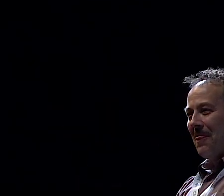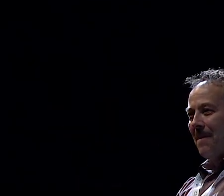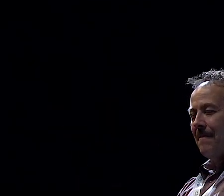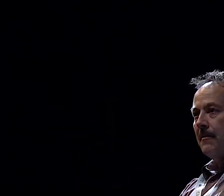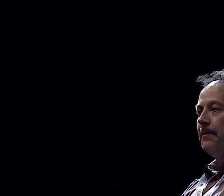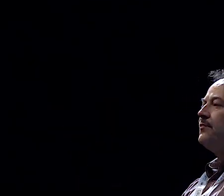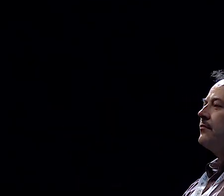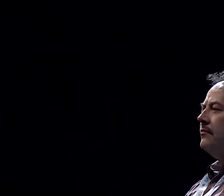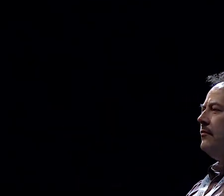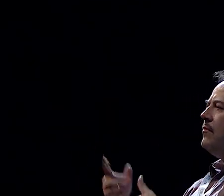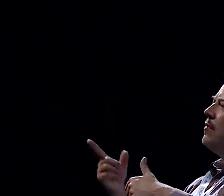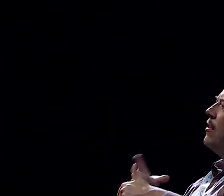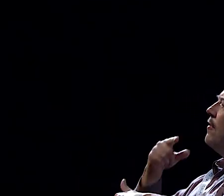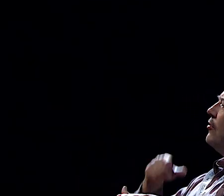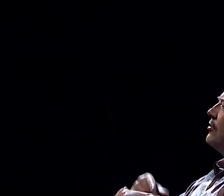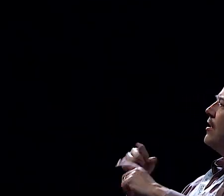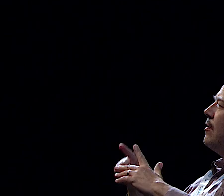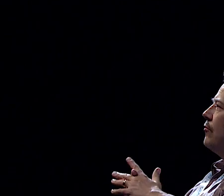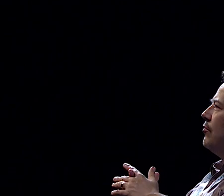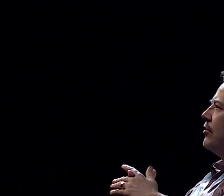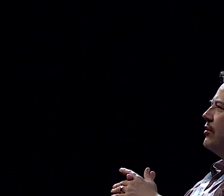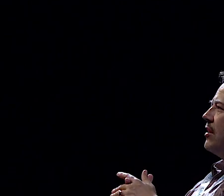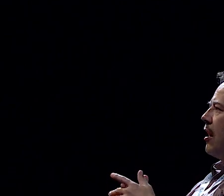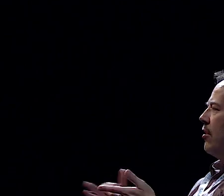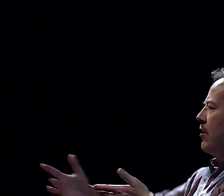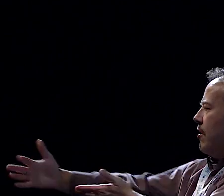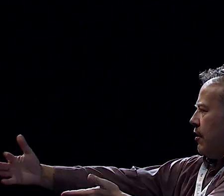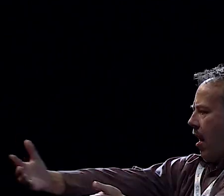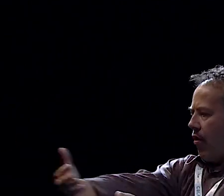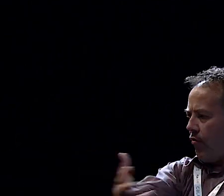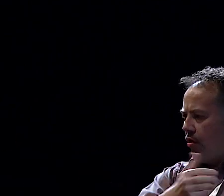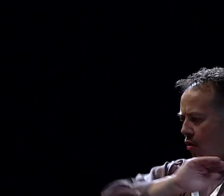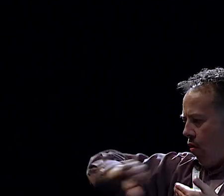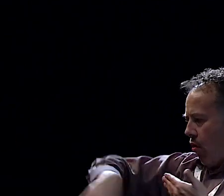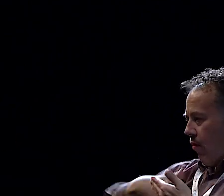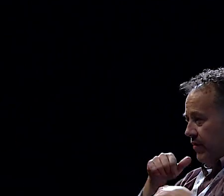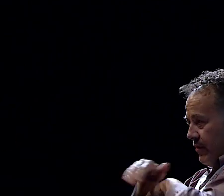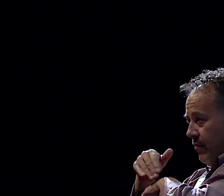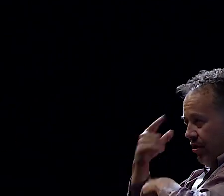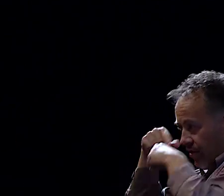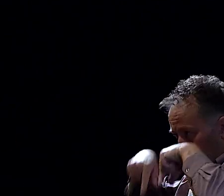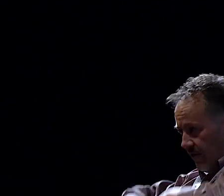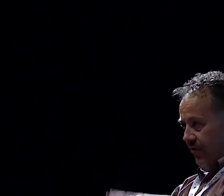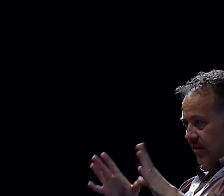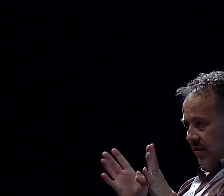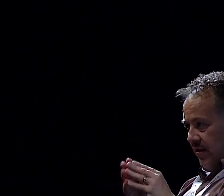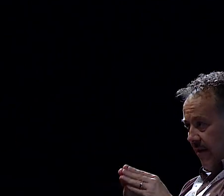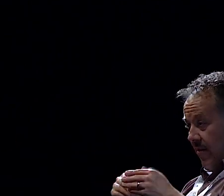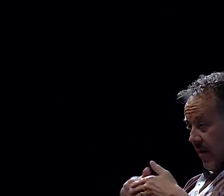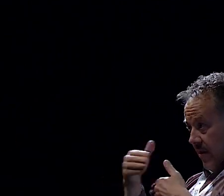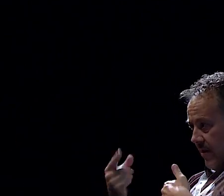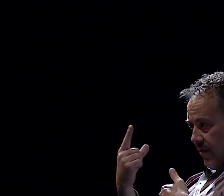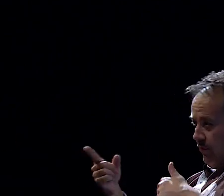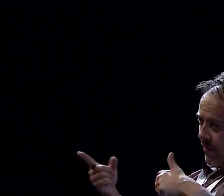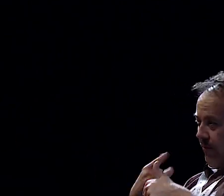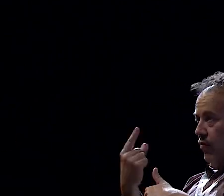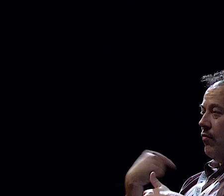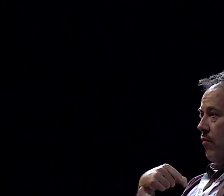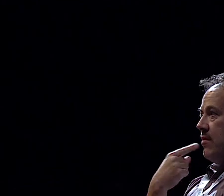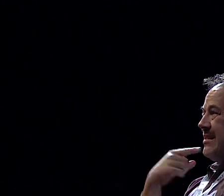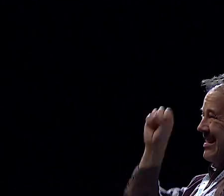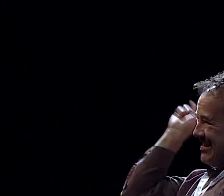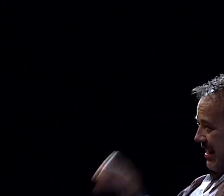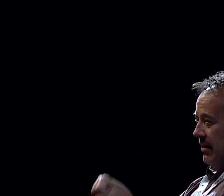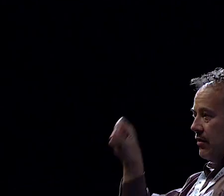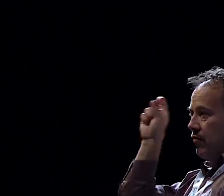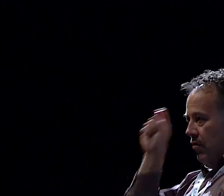So when we first started gathering all of the submissions for this conference, this next one was one of the very first ones we said, yes, we